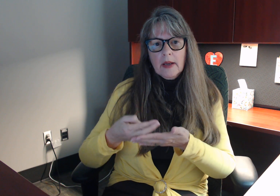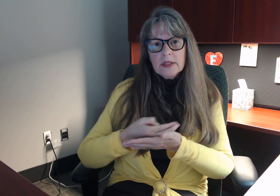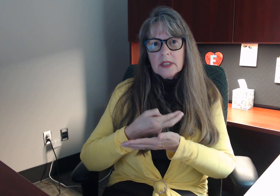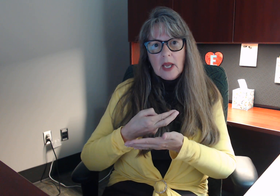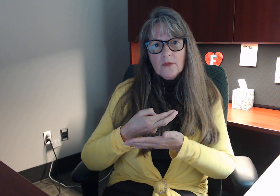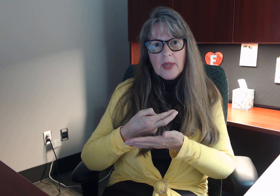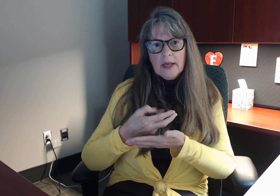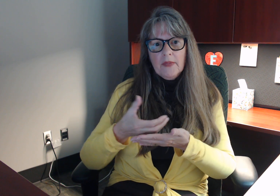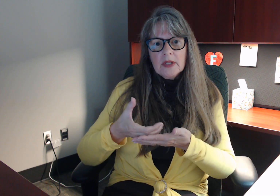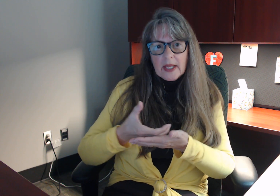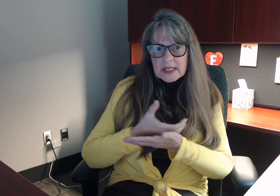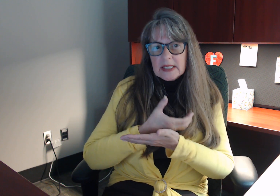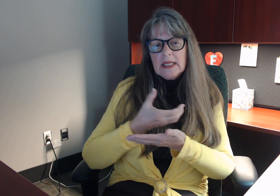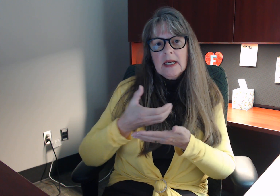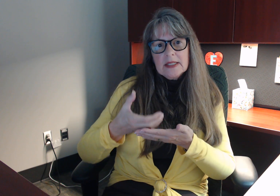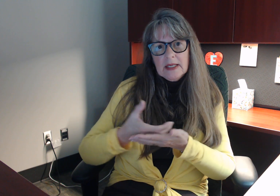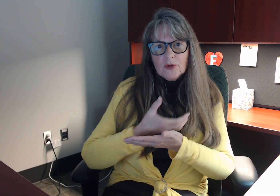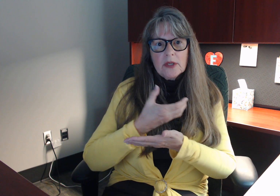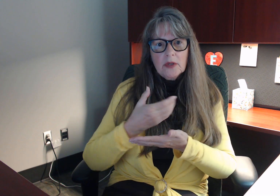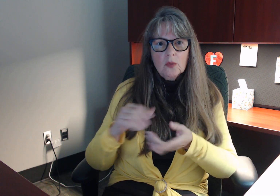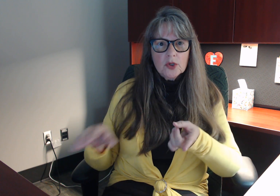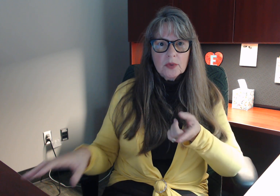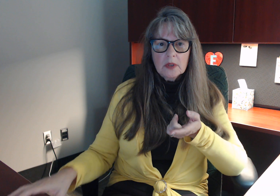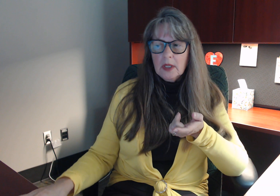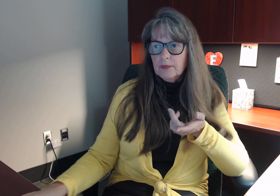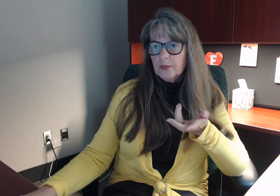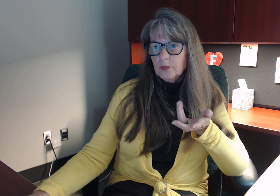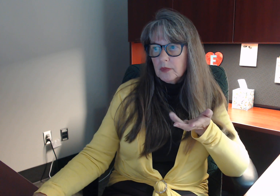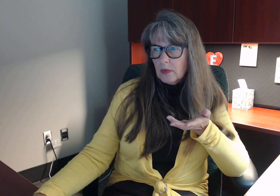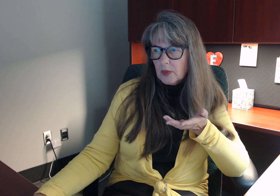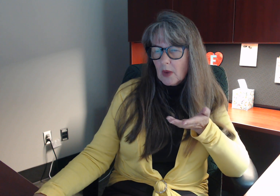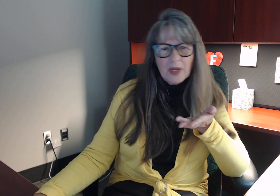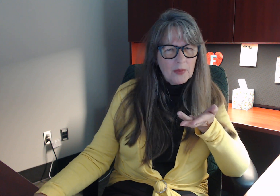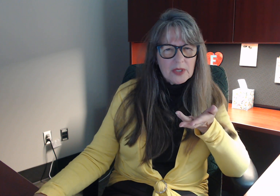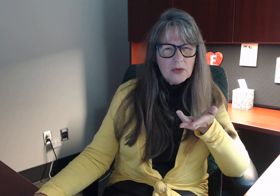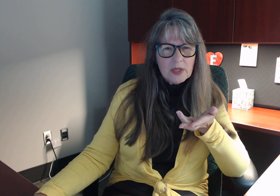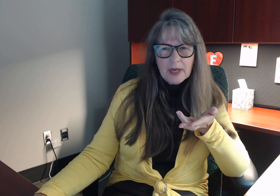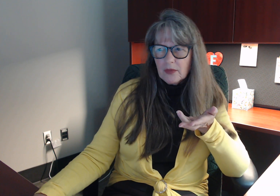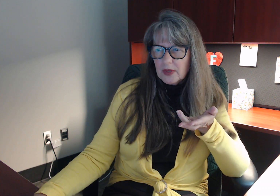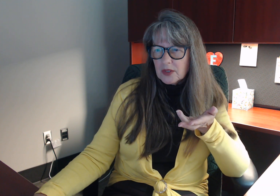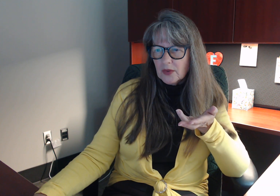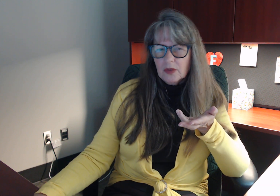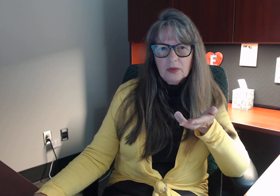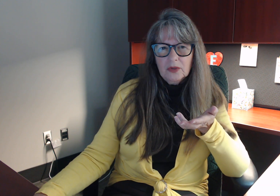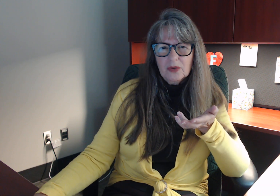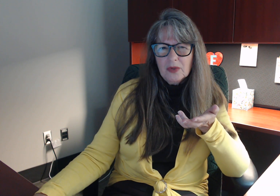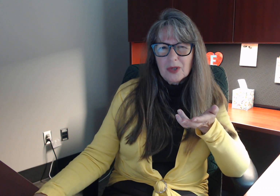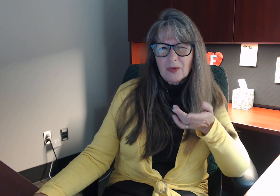the sign for that. And then like C for cereal, which we're well, I was going to use it, but I don't think cereal, you do need to throw that away